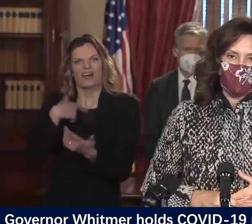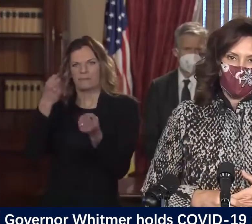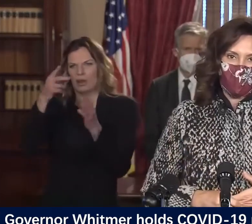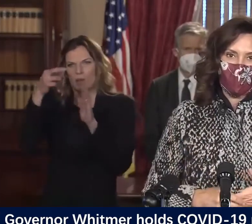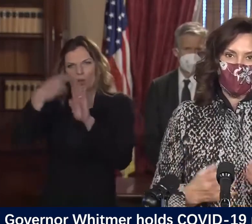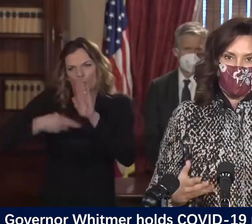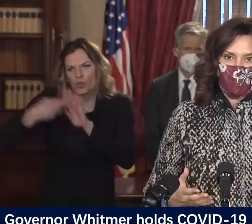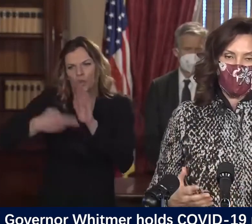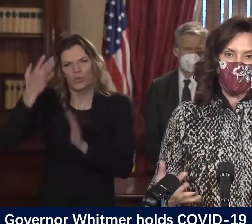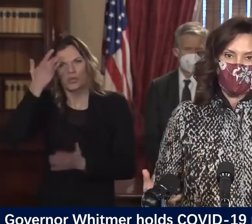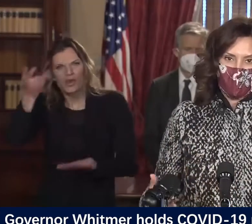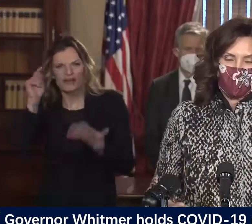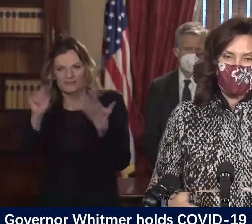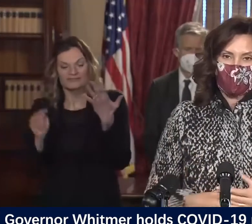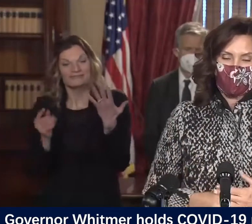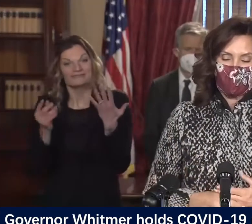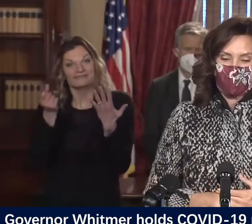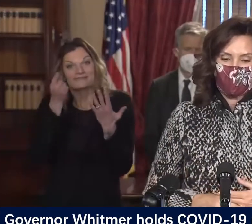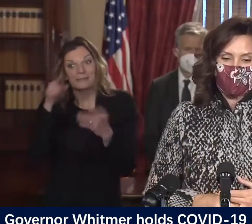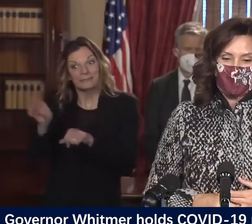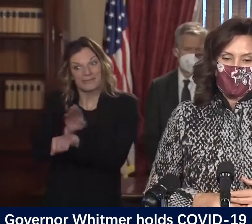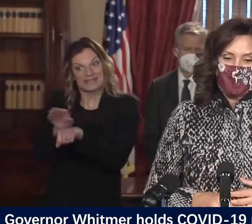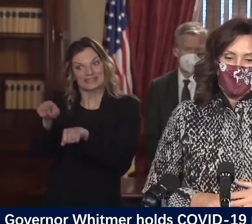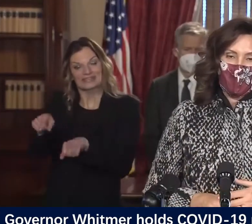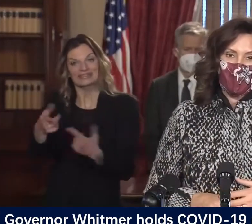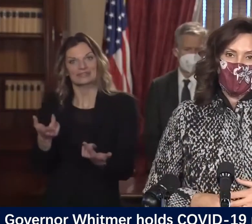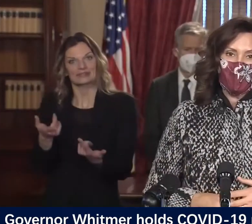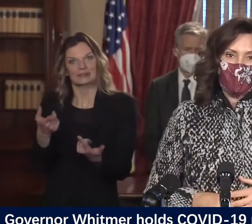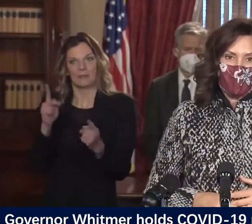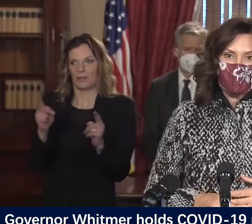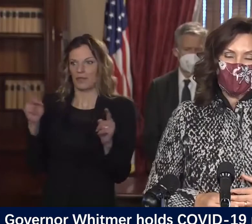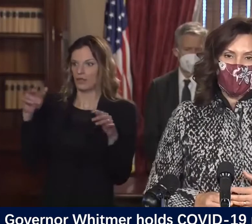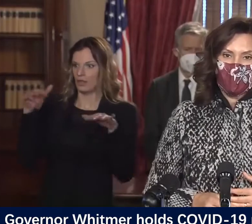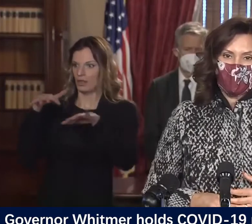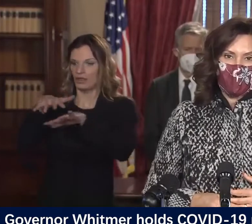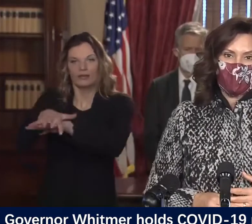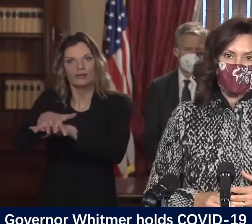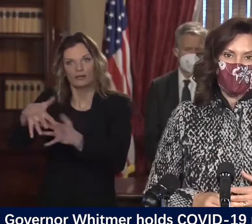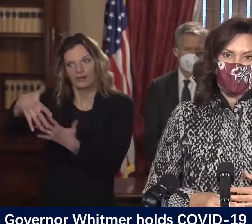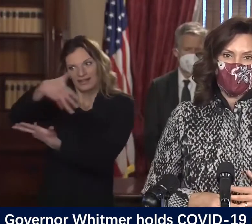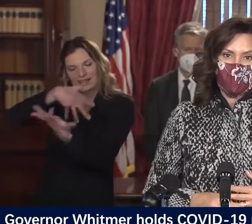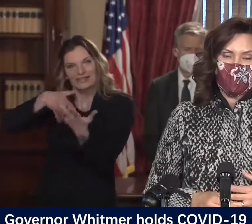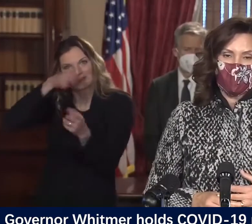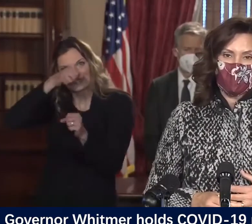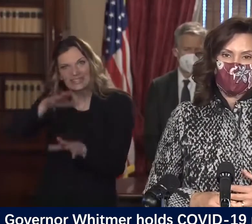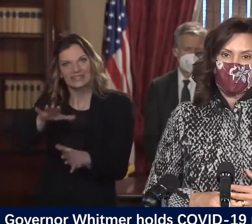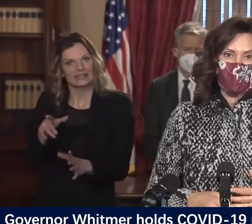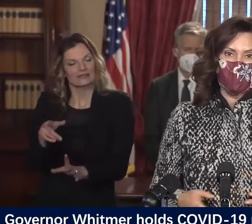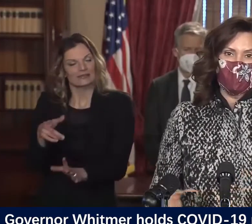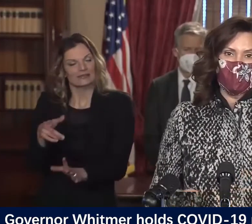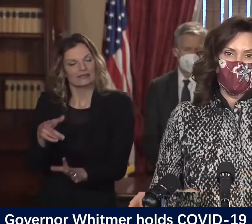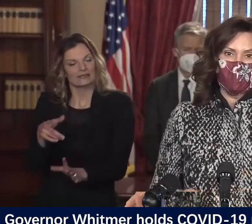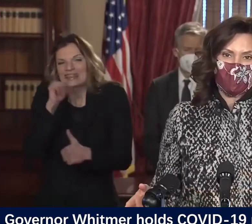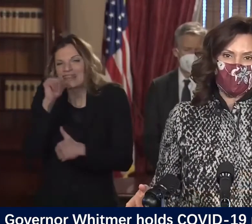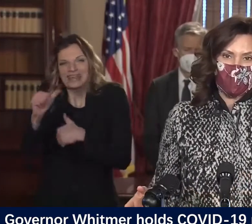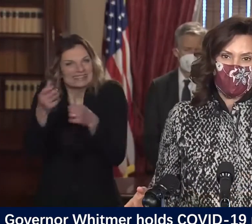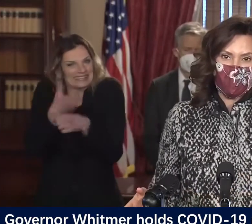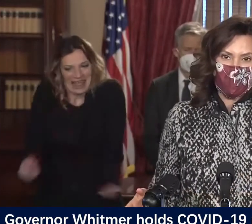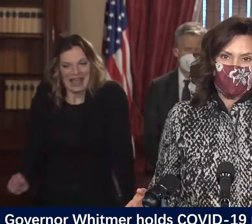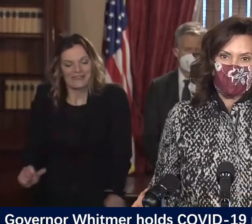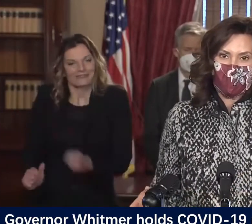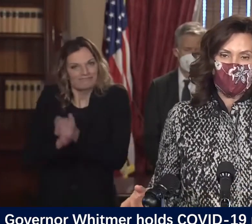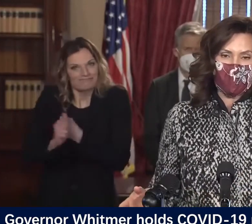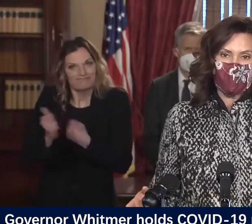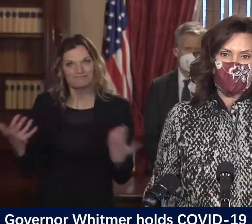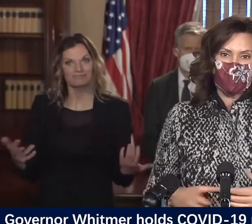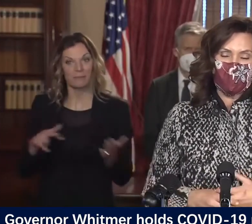masks, like places where you eat or drink in particular, are uniquely at risk in this moment. And it's not the restaurant's